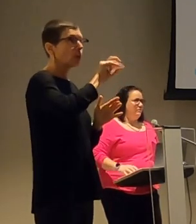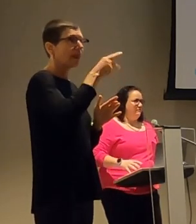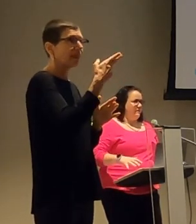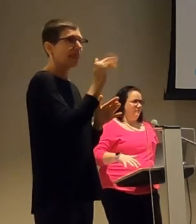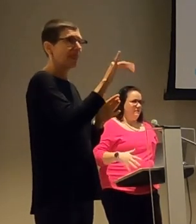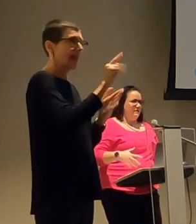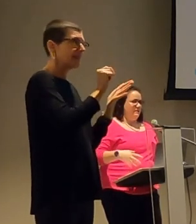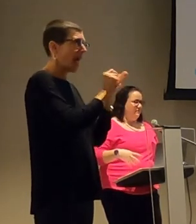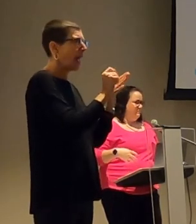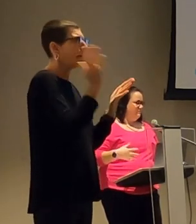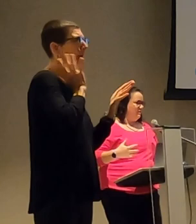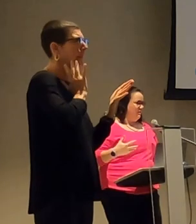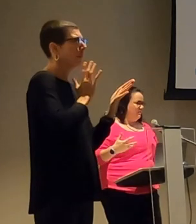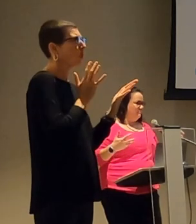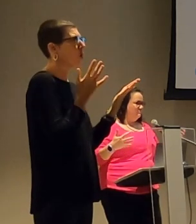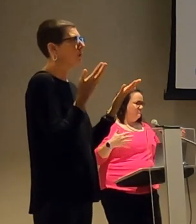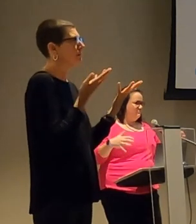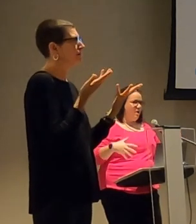time were very